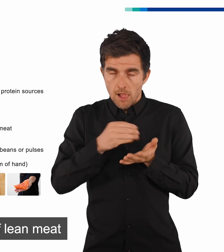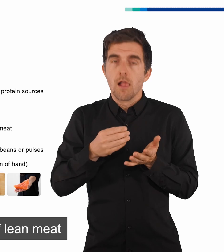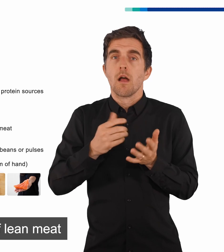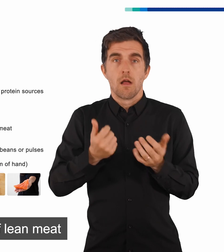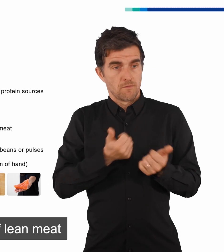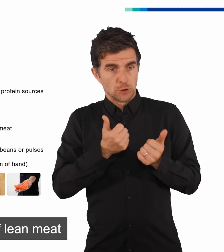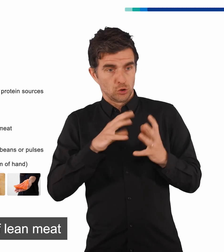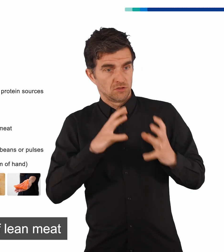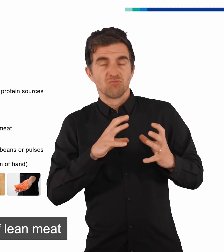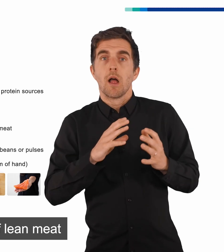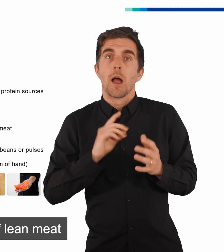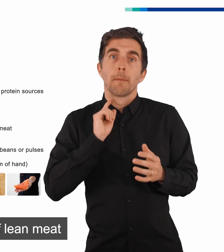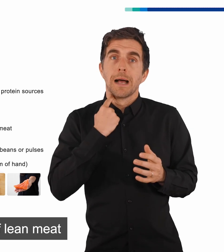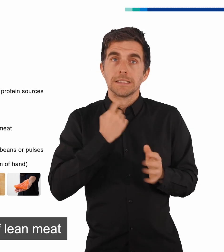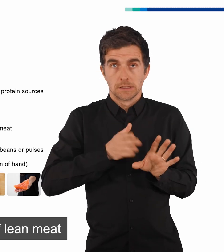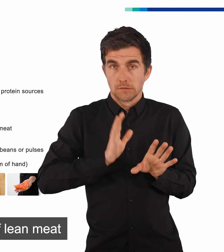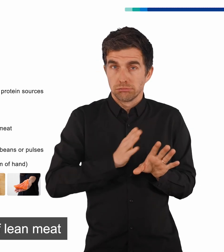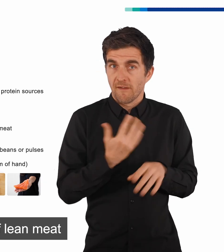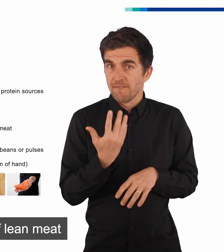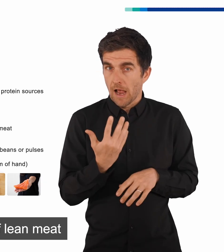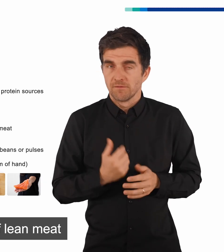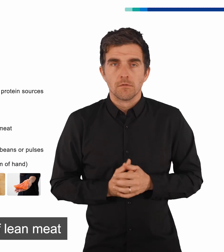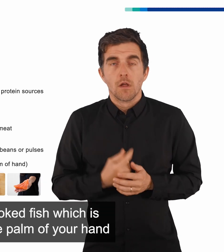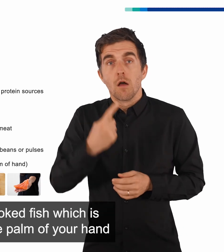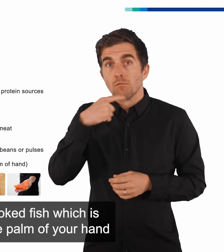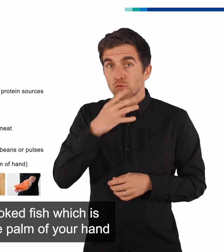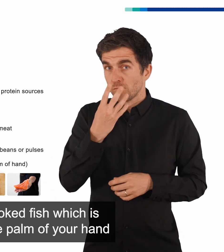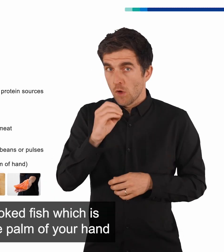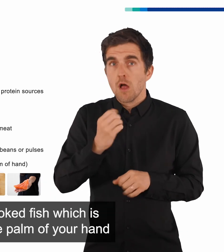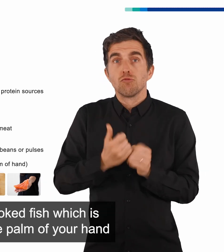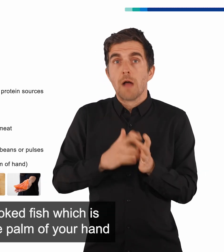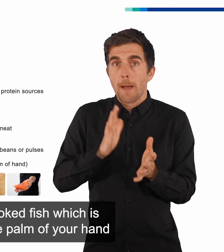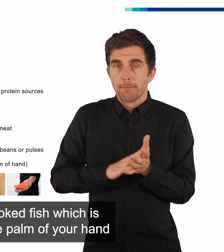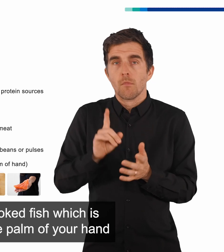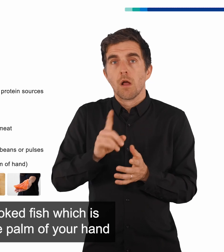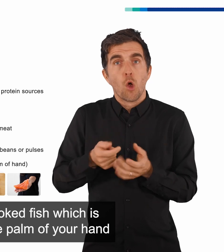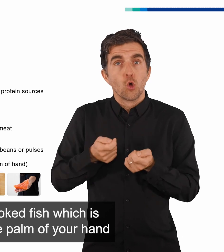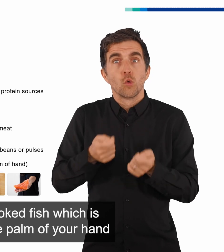140 grams of cooked fish, which is about the size of the palm of your hand.